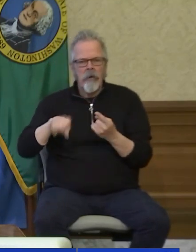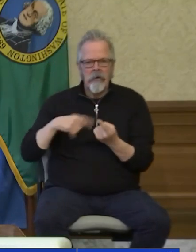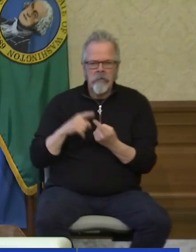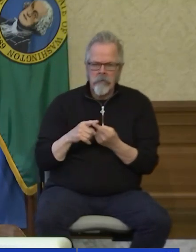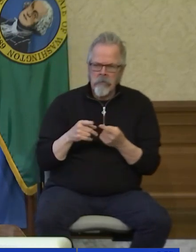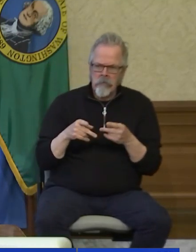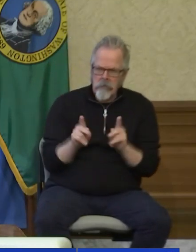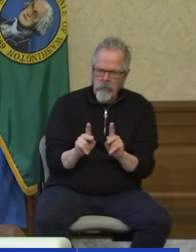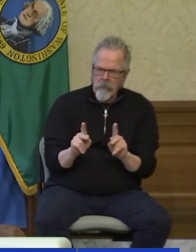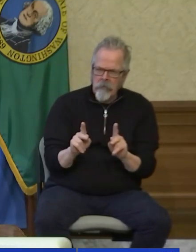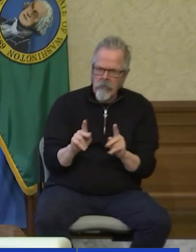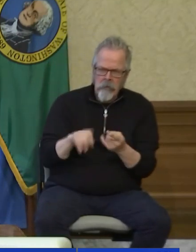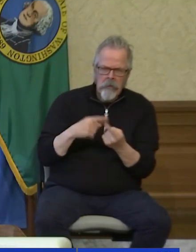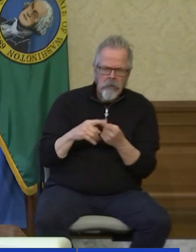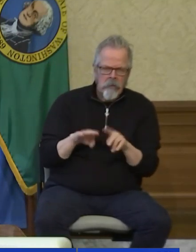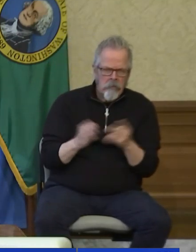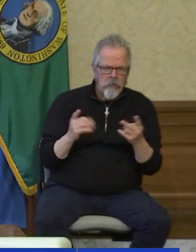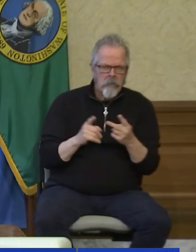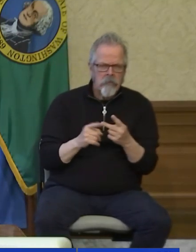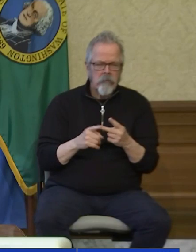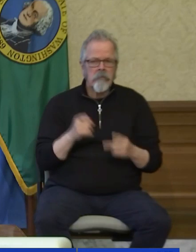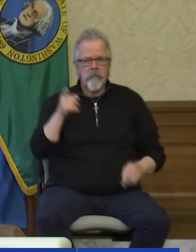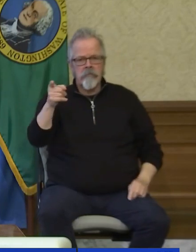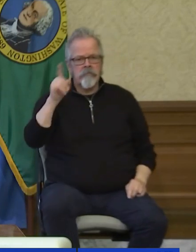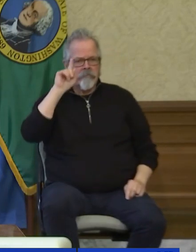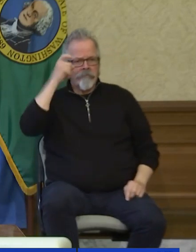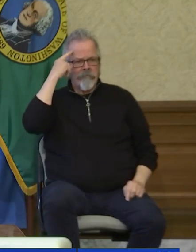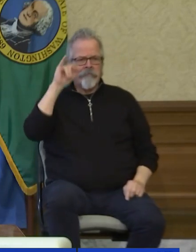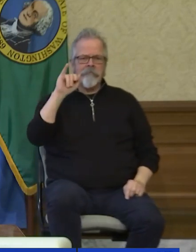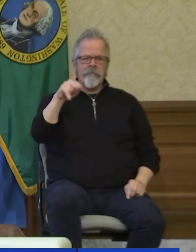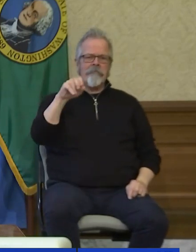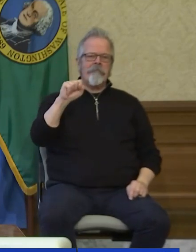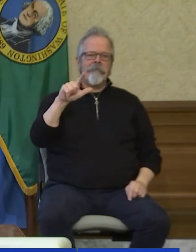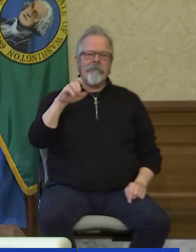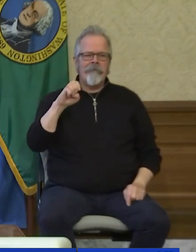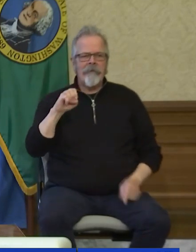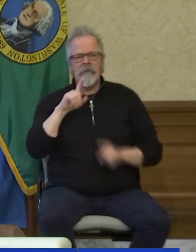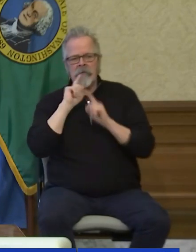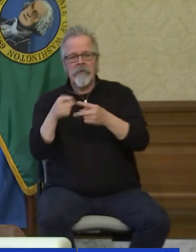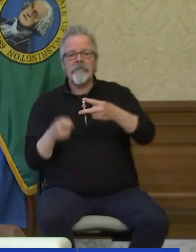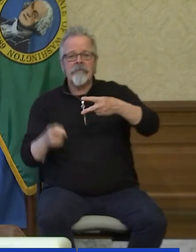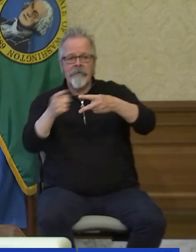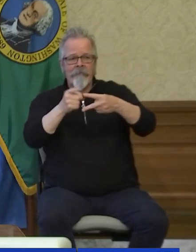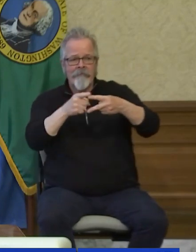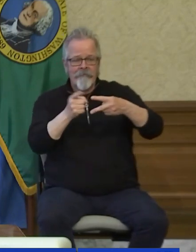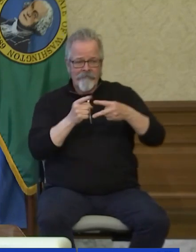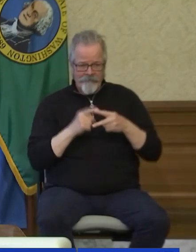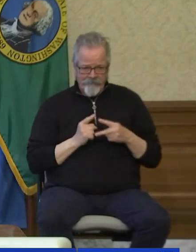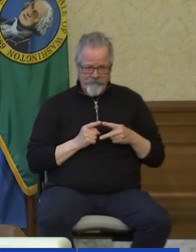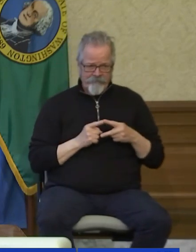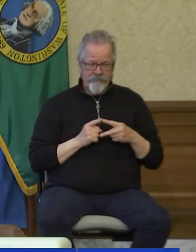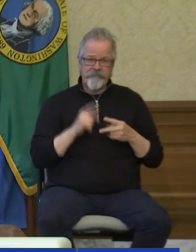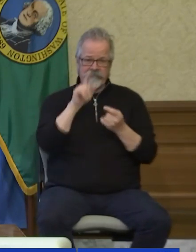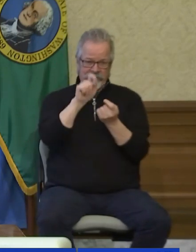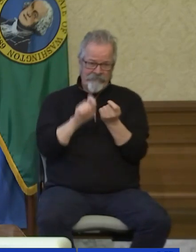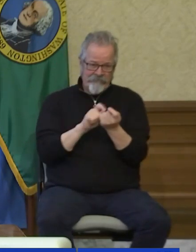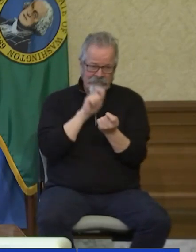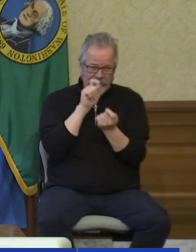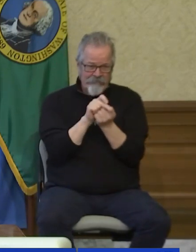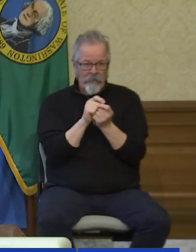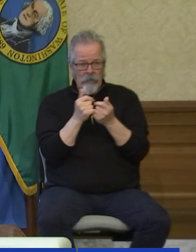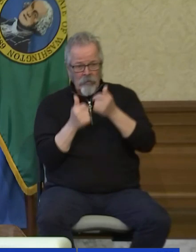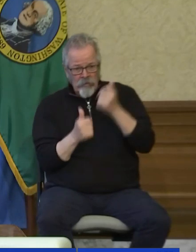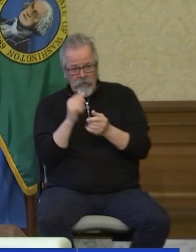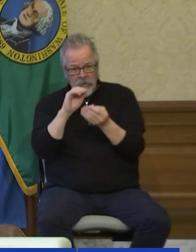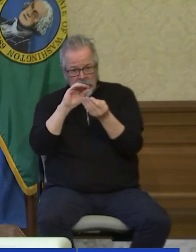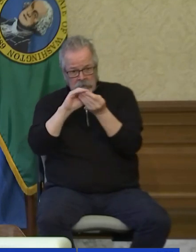going to vary depending on the status of the disease when we get to the place to really make these decisions about when to move